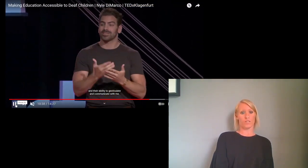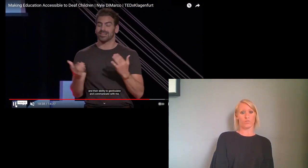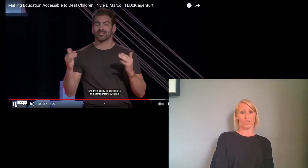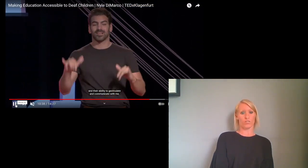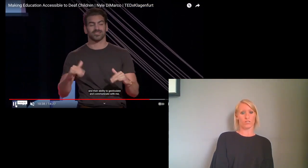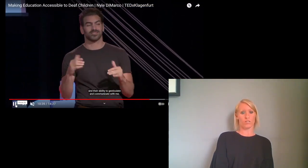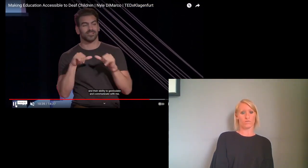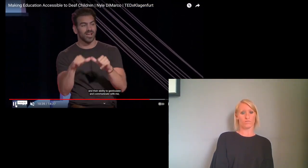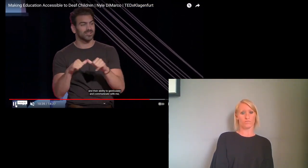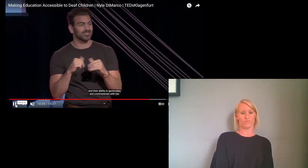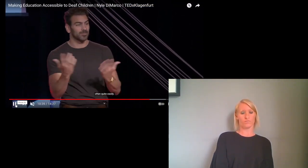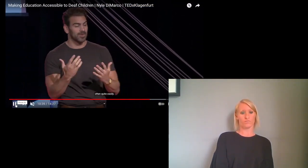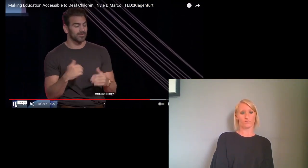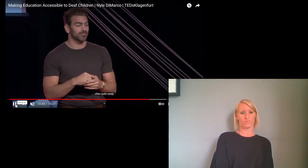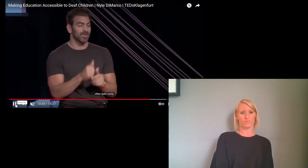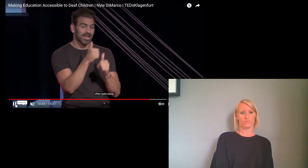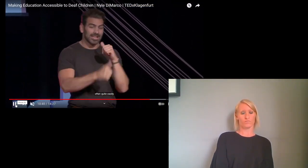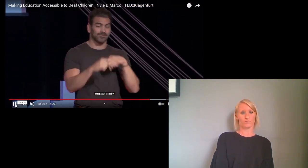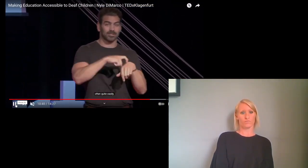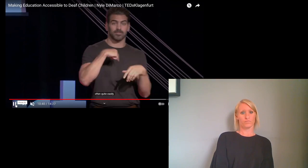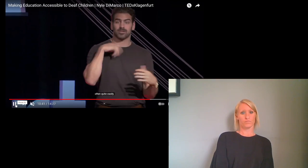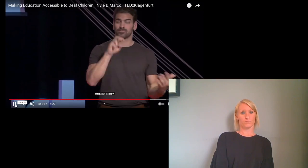by those situations.